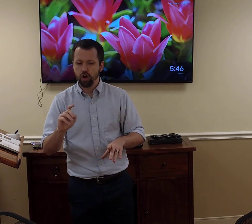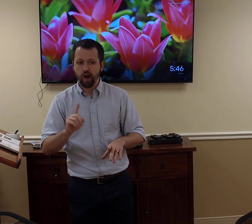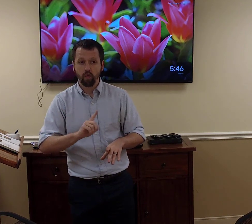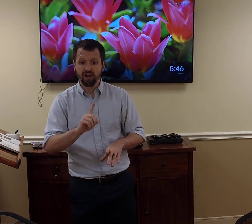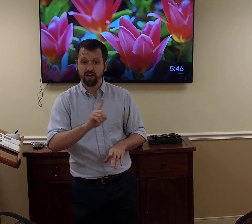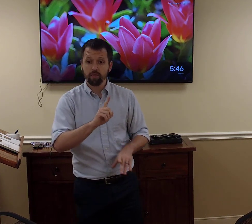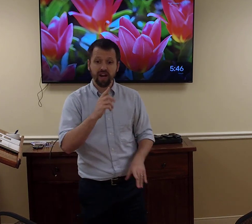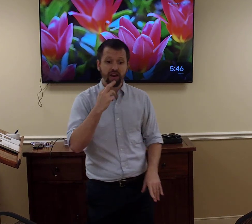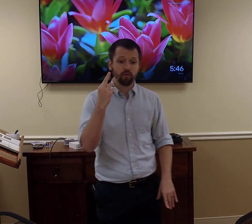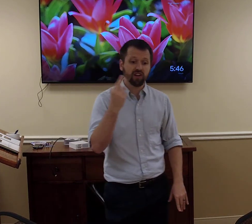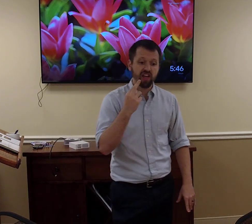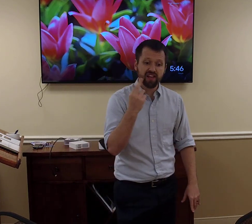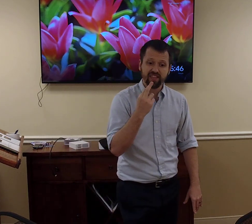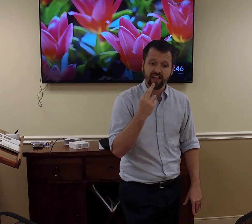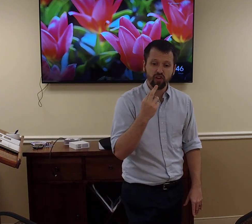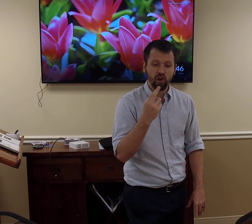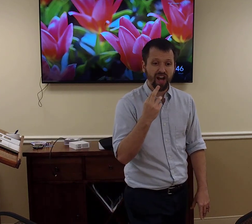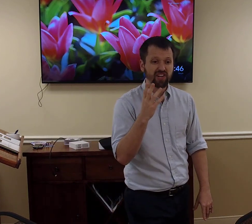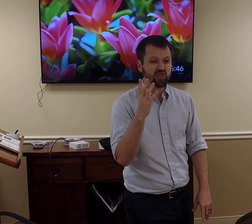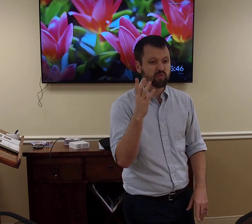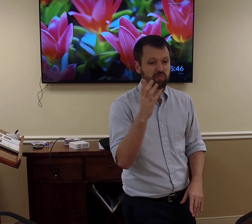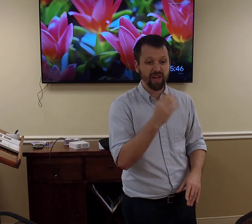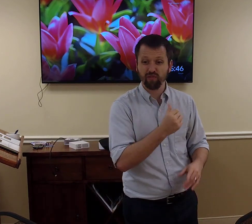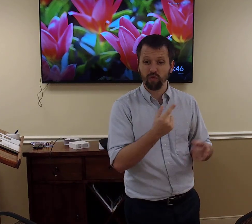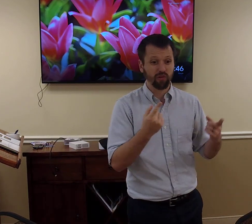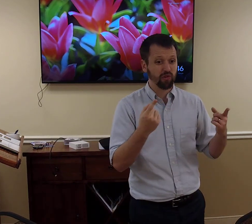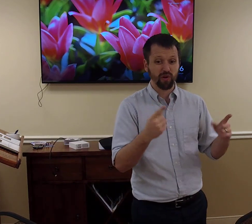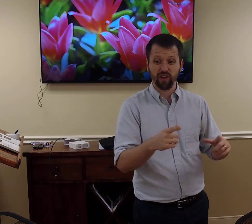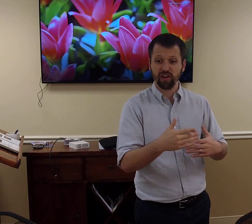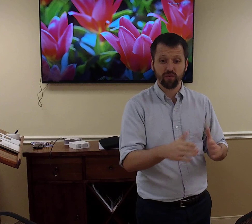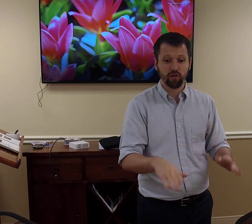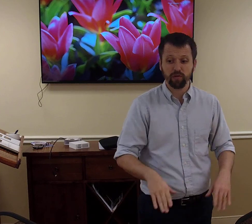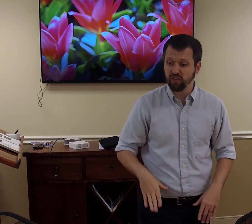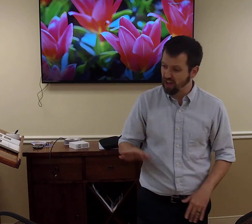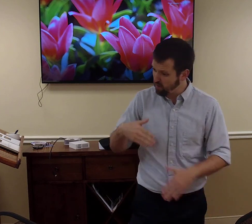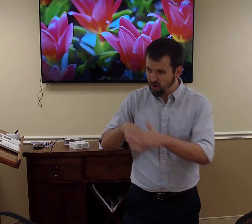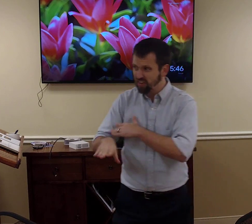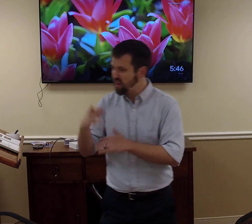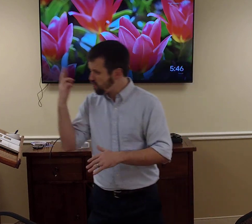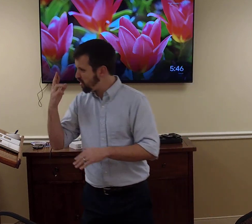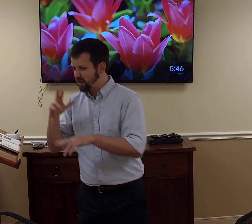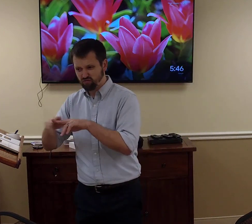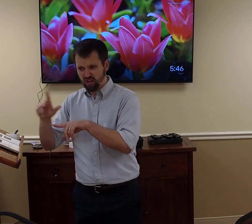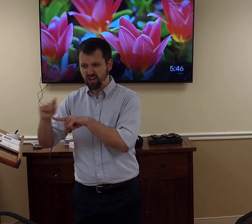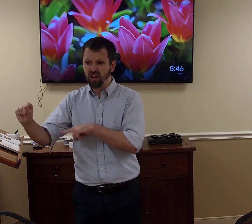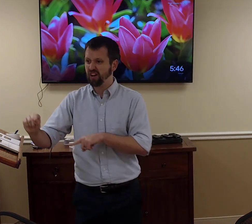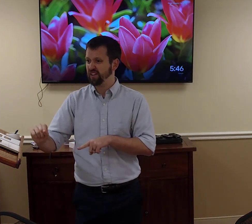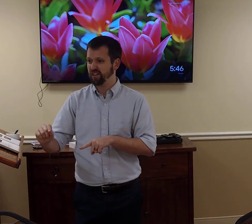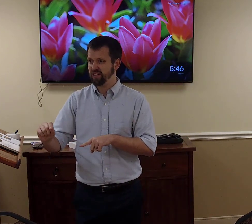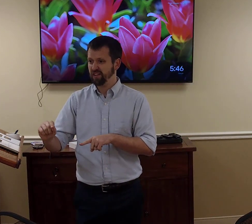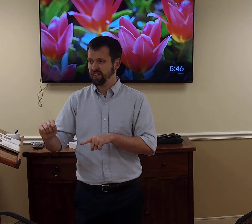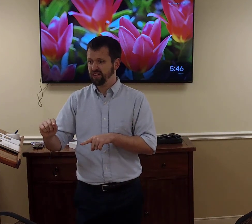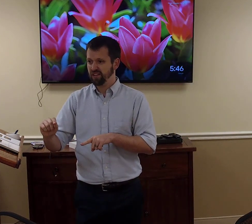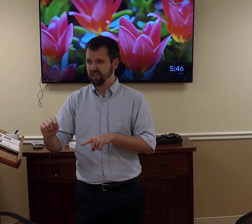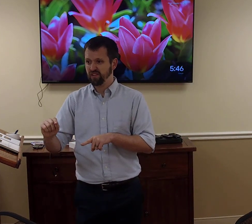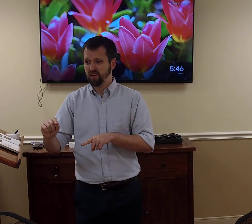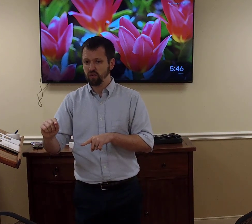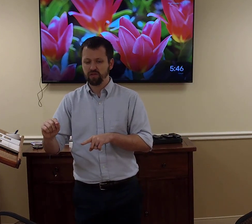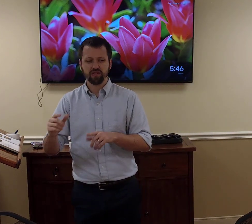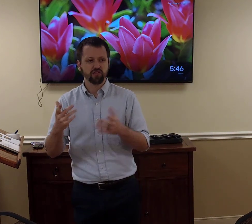I walked up and I realized that, I just missed what was going on in the room. You say, I walked in and realized train gone. Try